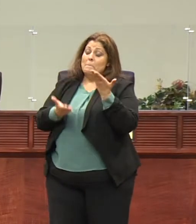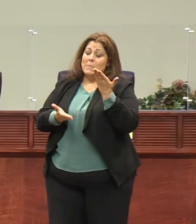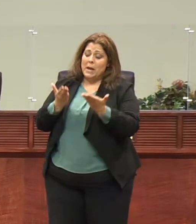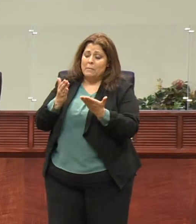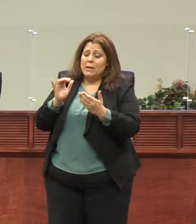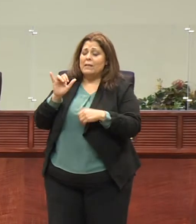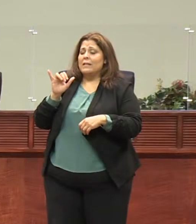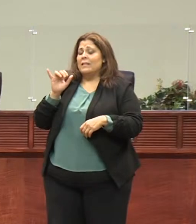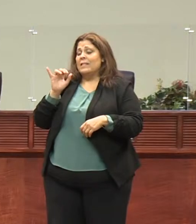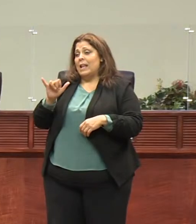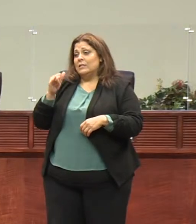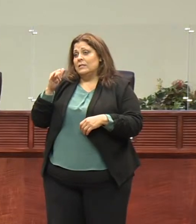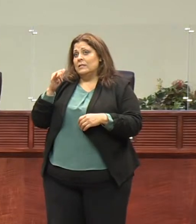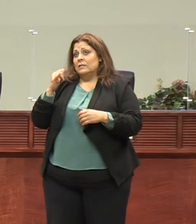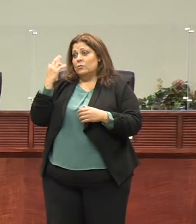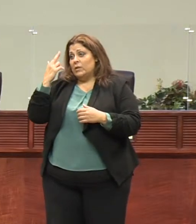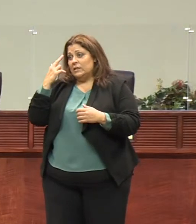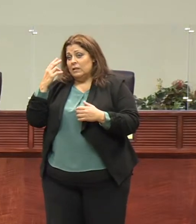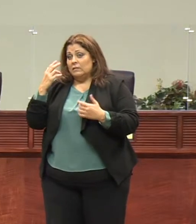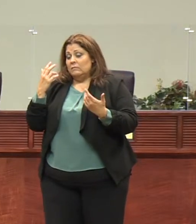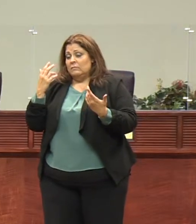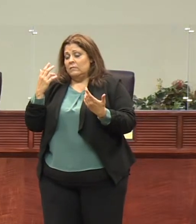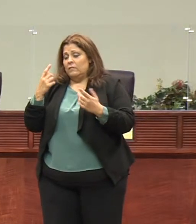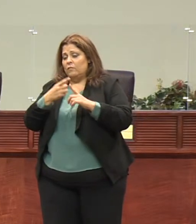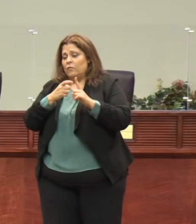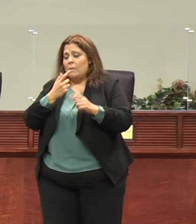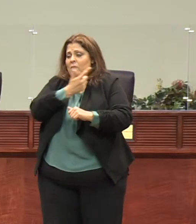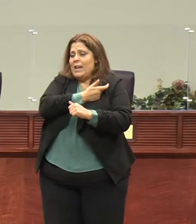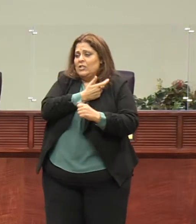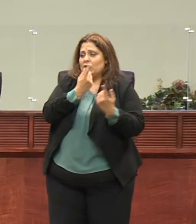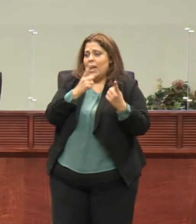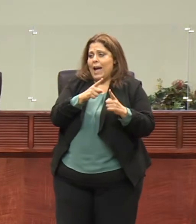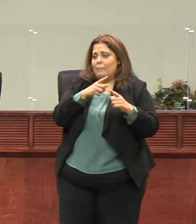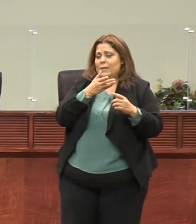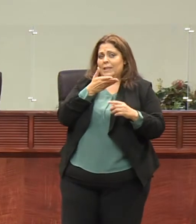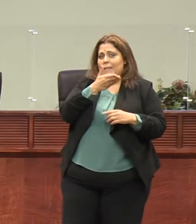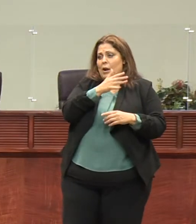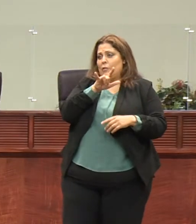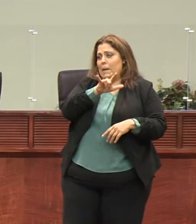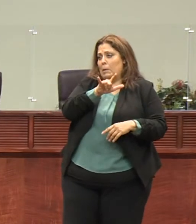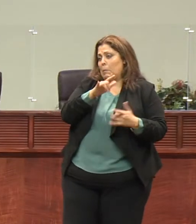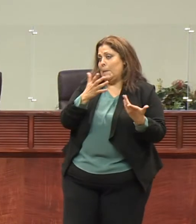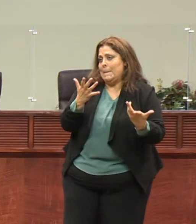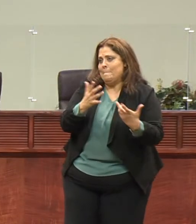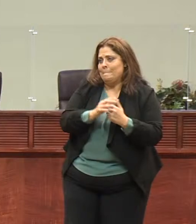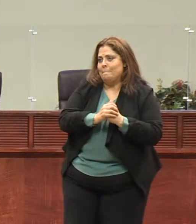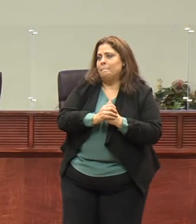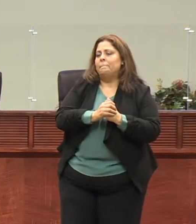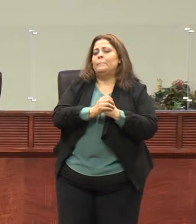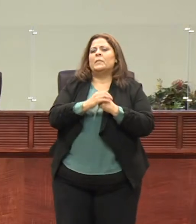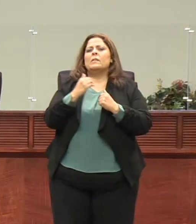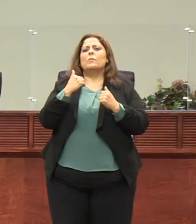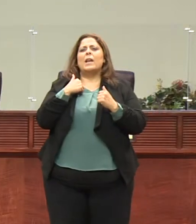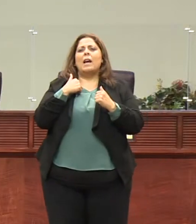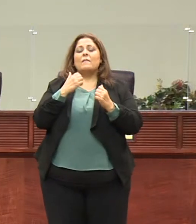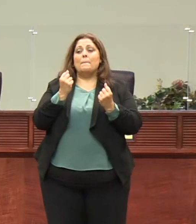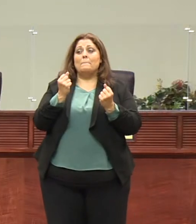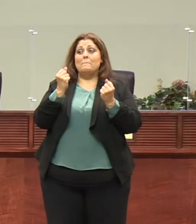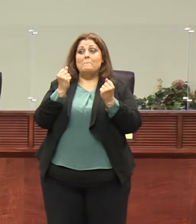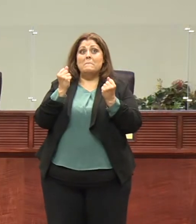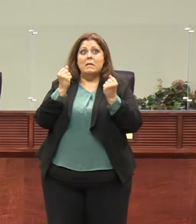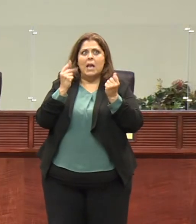were doing at the airport. And it's also important for people to know because we have a high number of people that only have 1